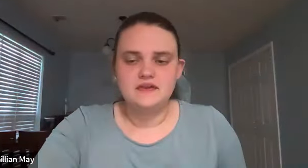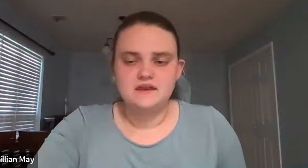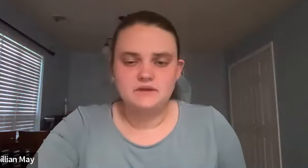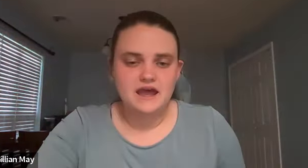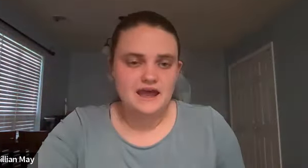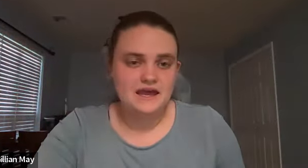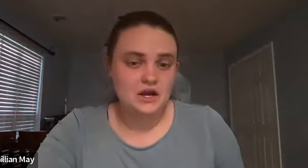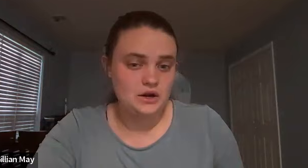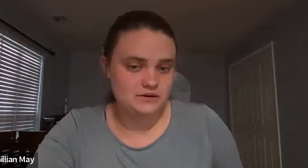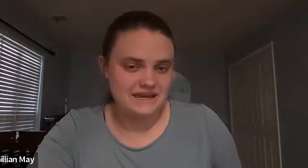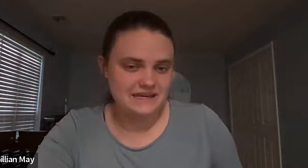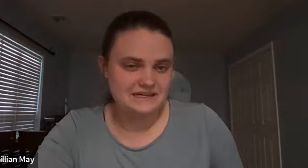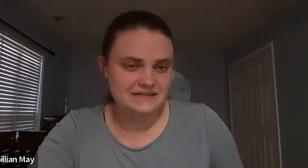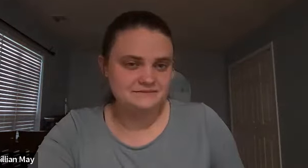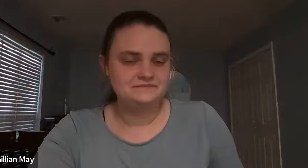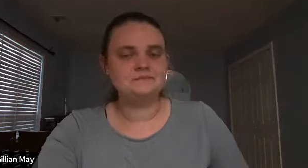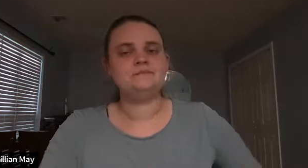Then we had hurricane.